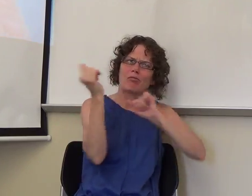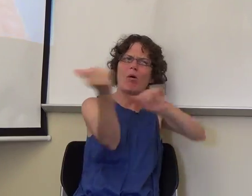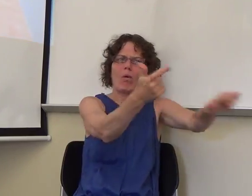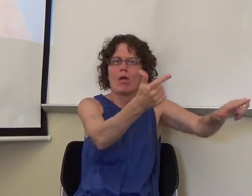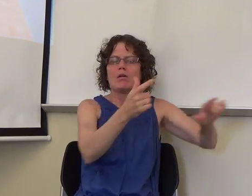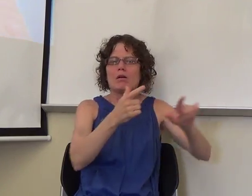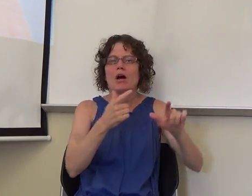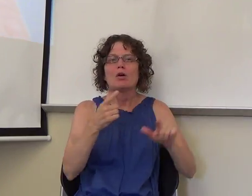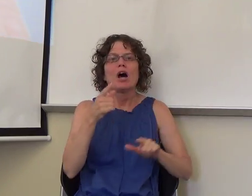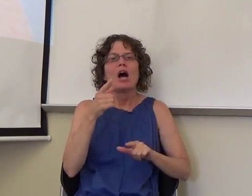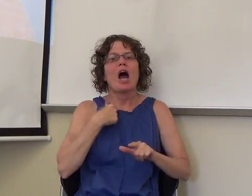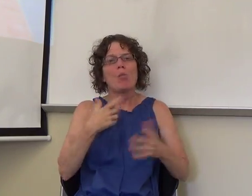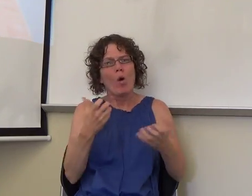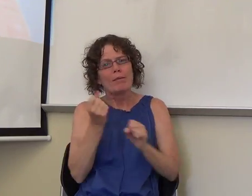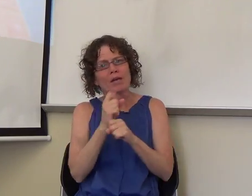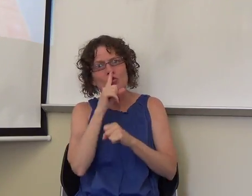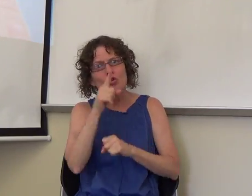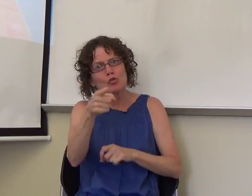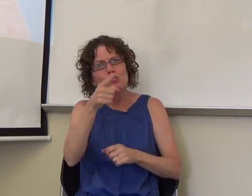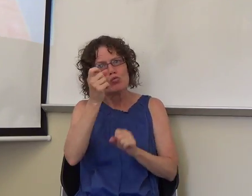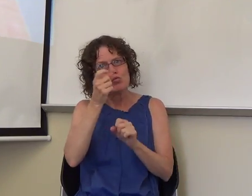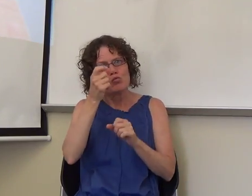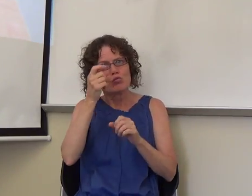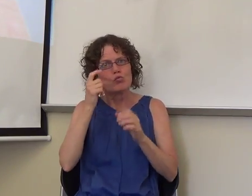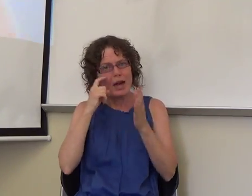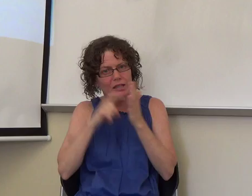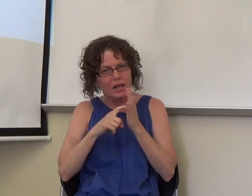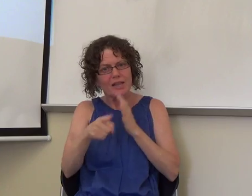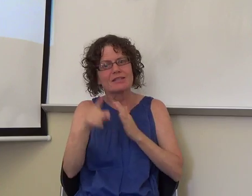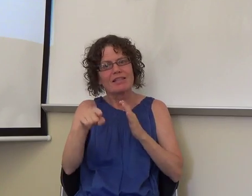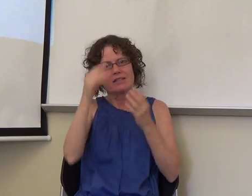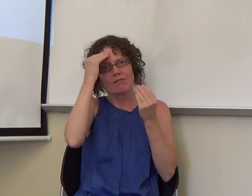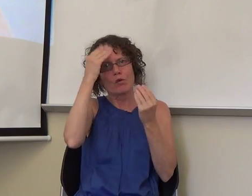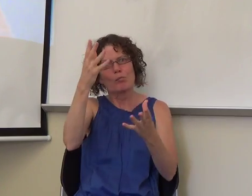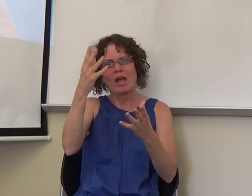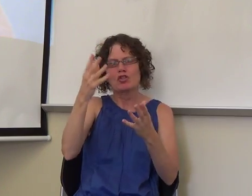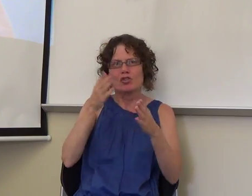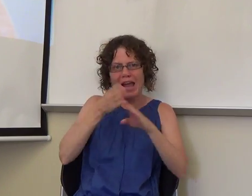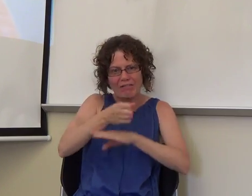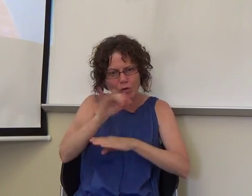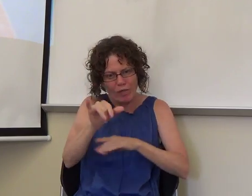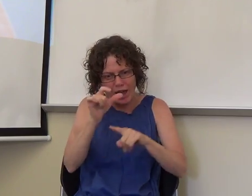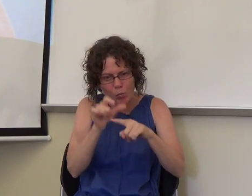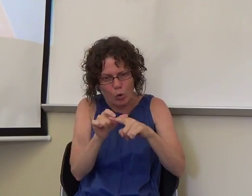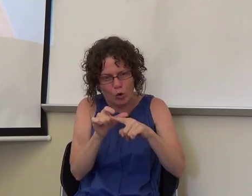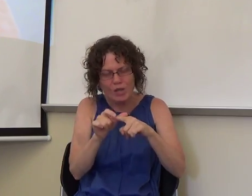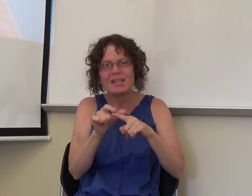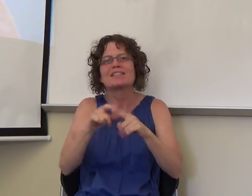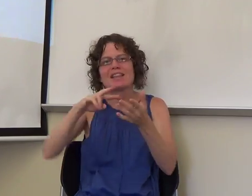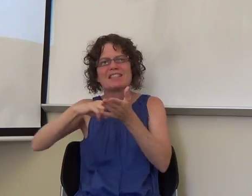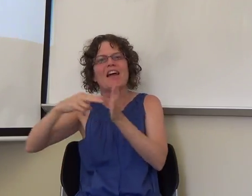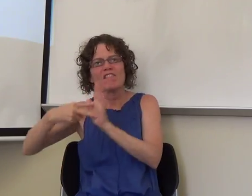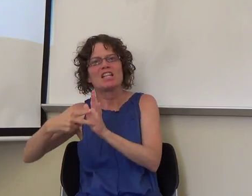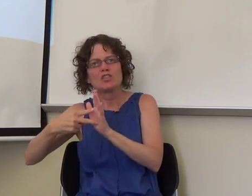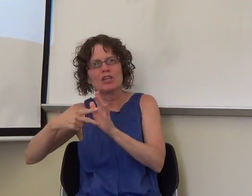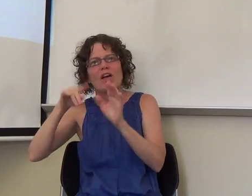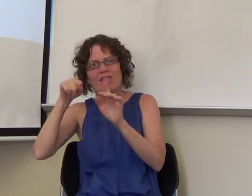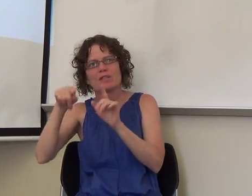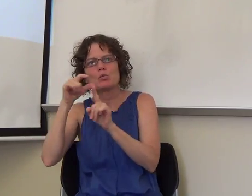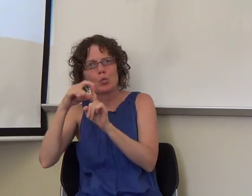you recognize that this information immediately following this word is the definition of this word as it appears